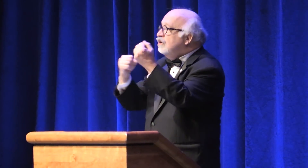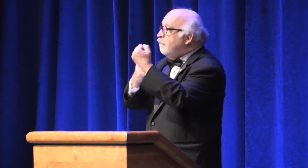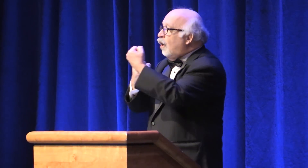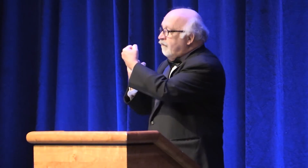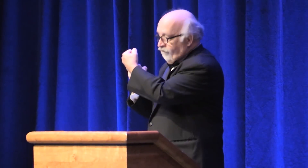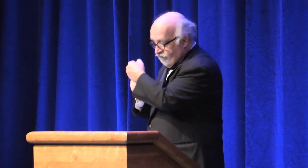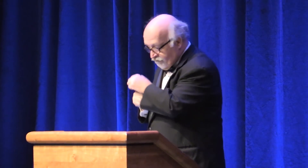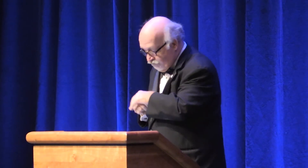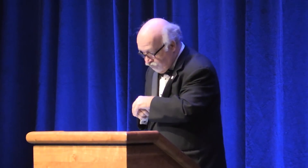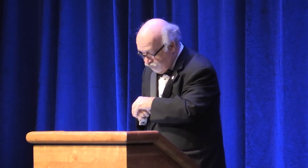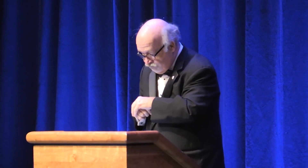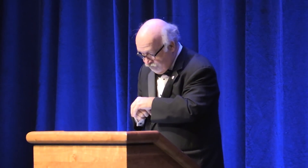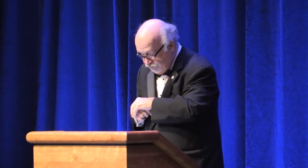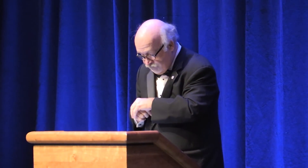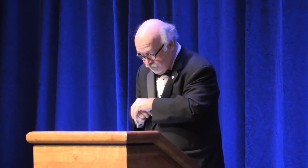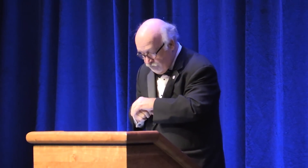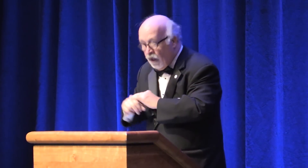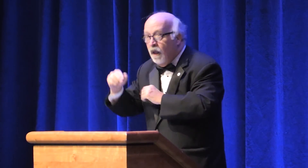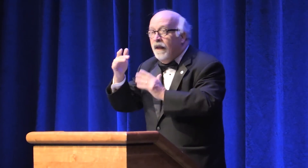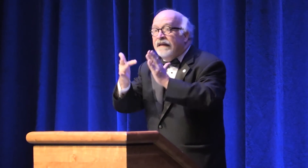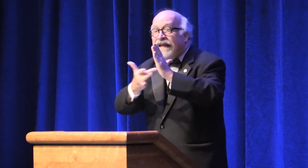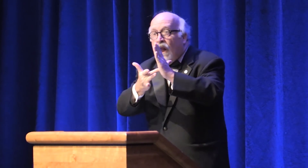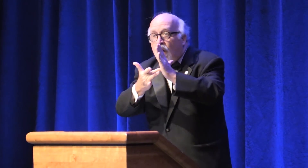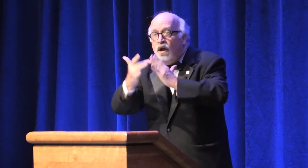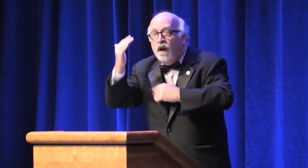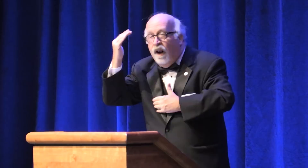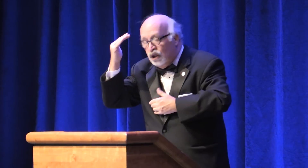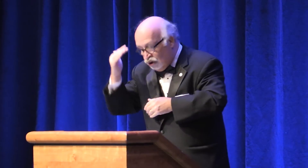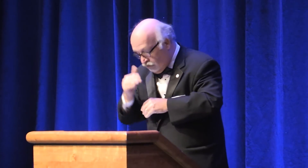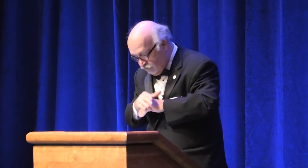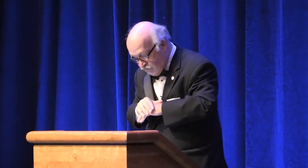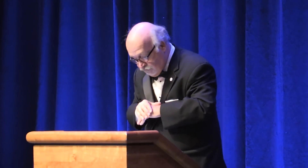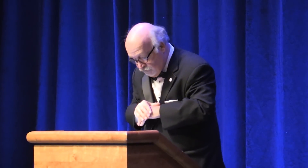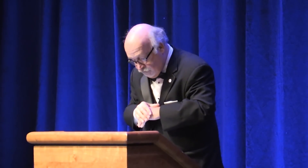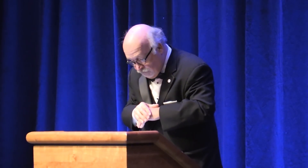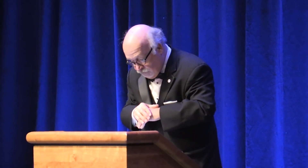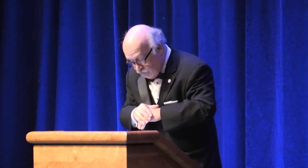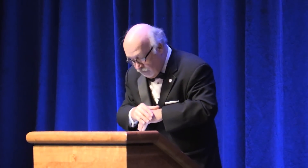the industry support that we have received, technical knowledge,